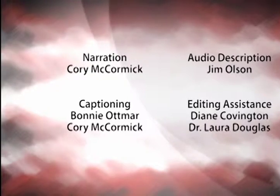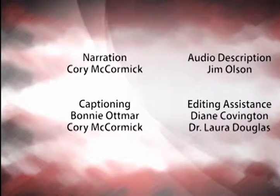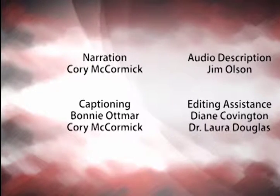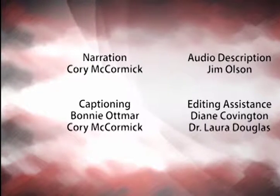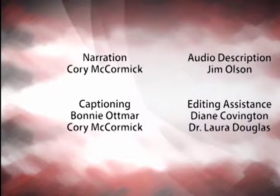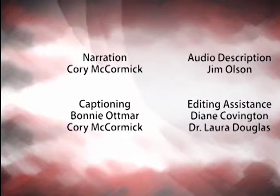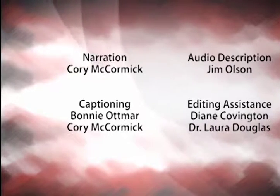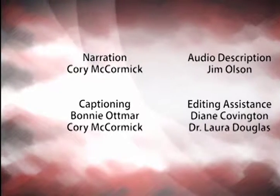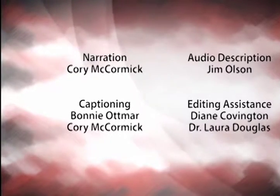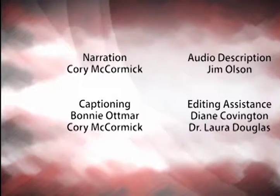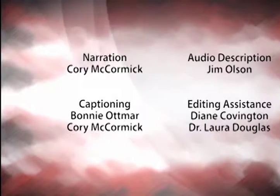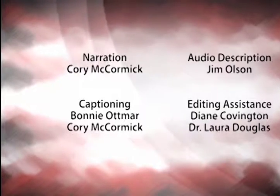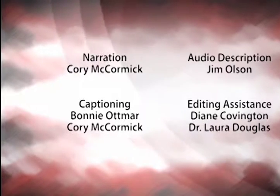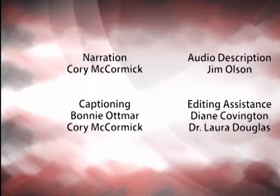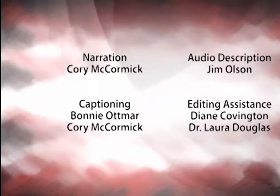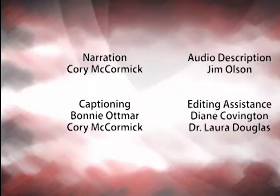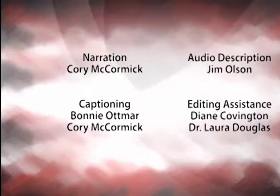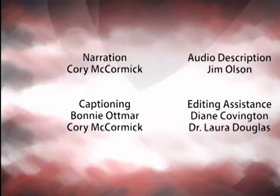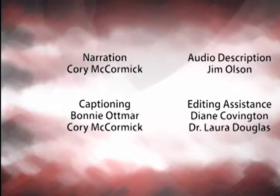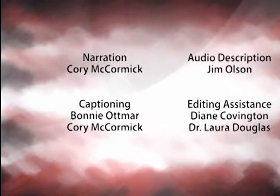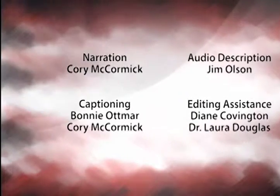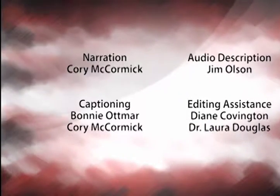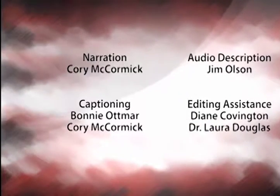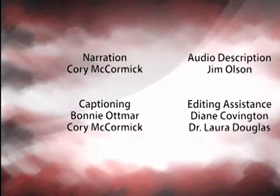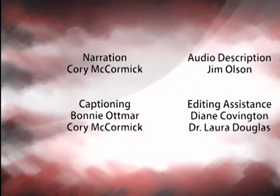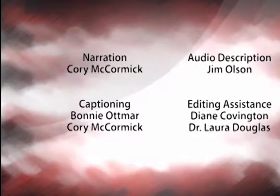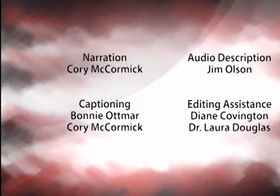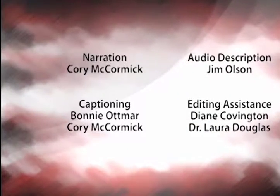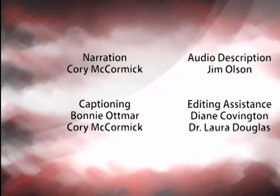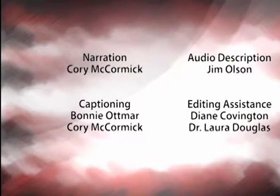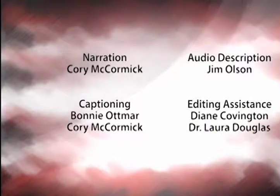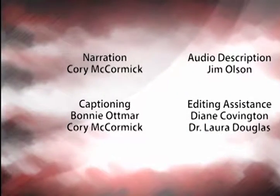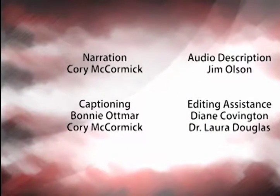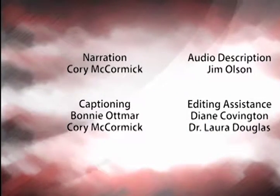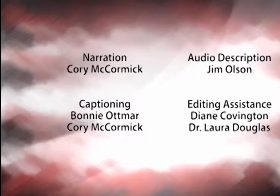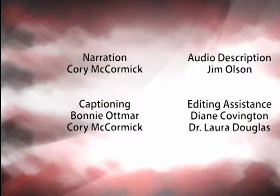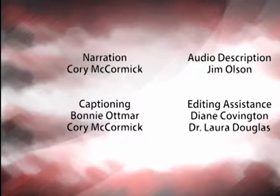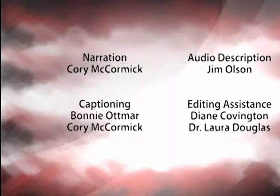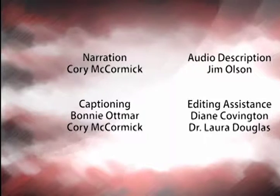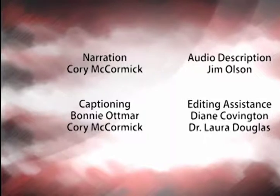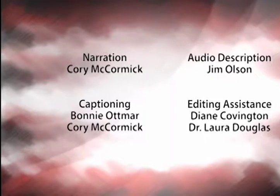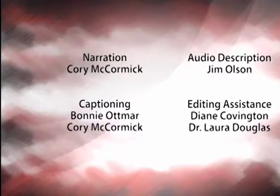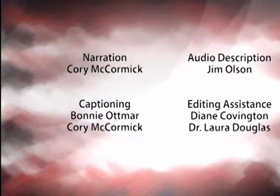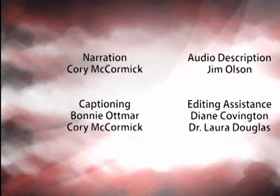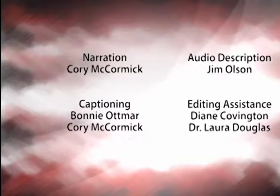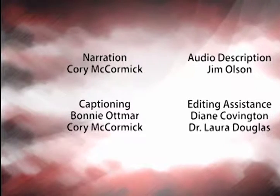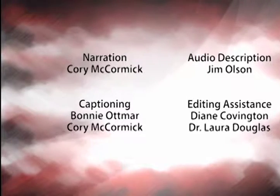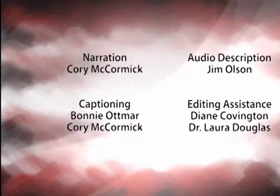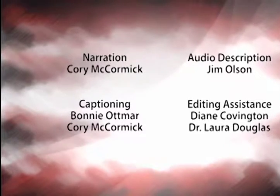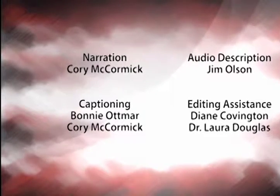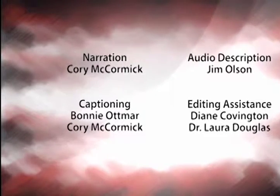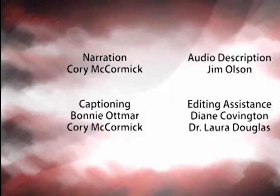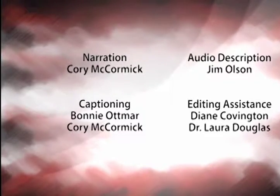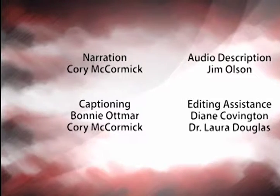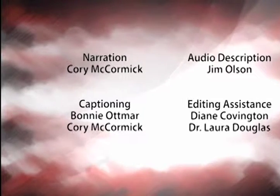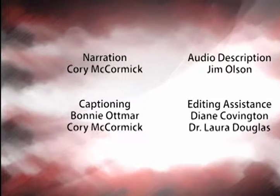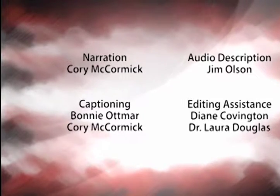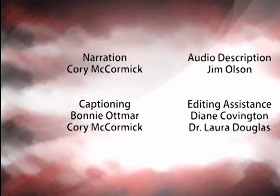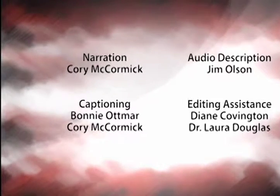Narration, Corey McCormick. Captioning, Bonnie Otmar, Corey McCormick. Audio description, Jim Olson. Editing assistants, Diane